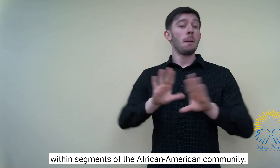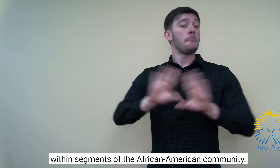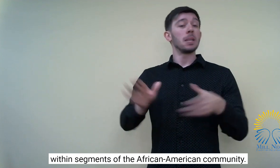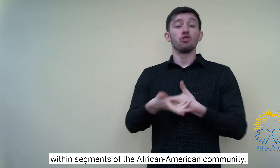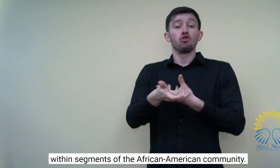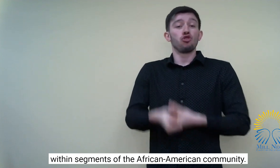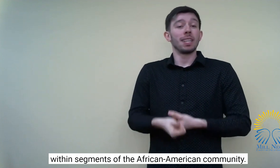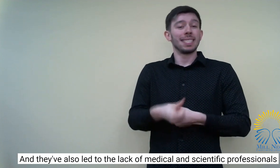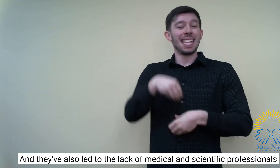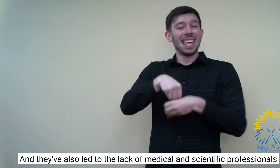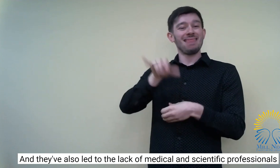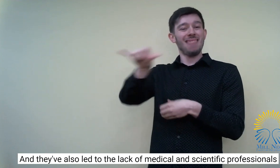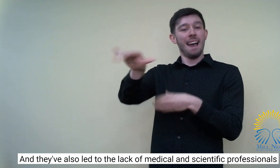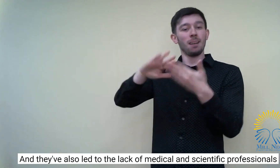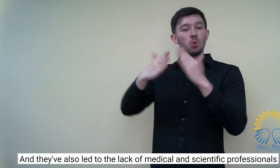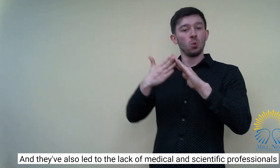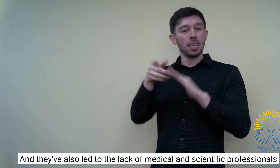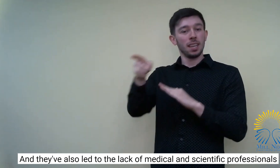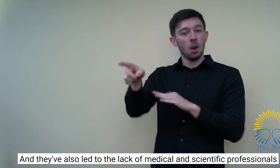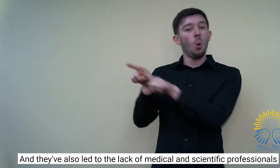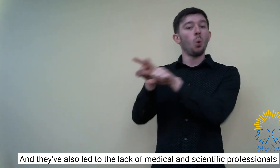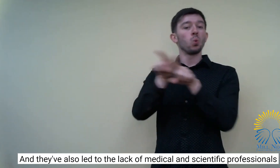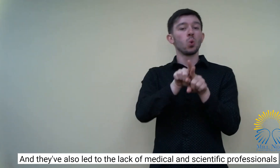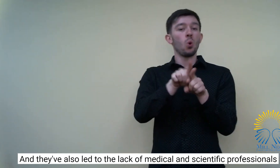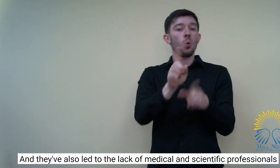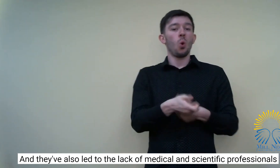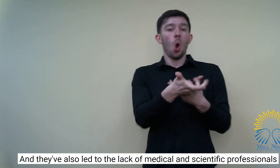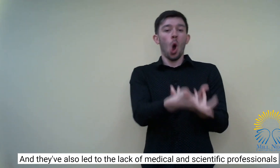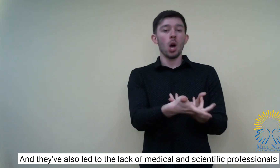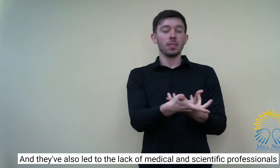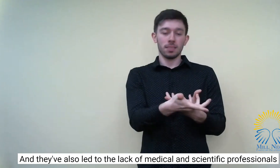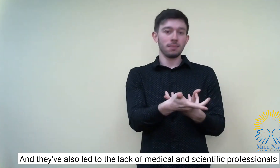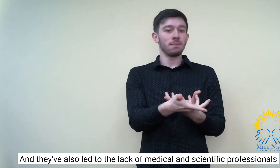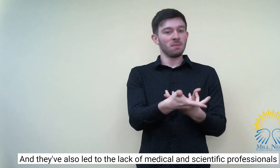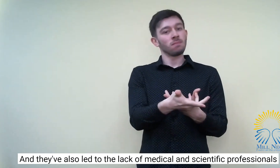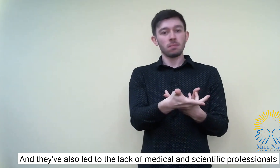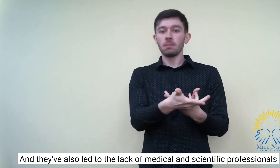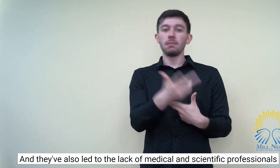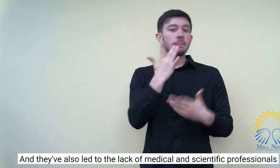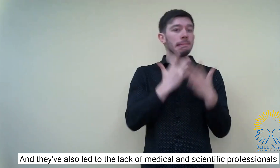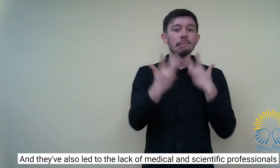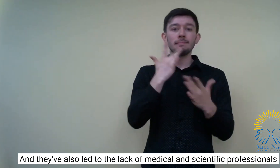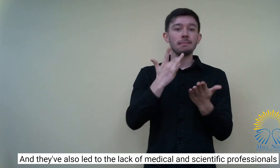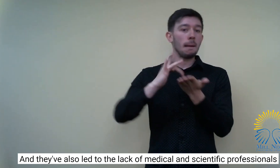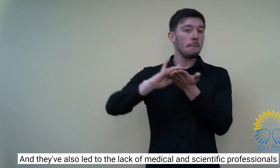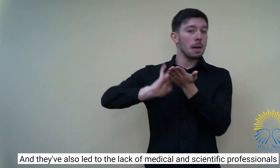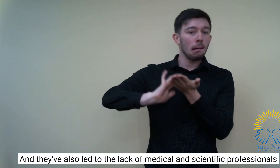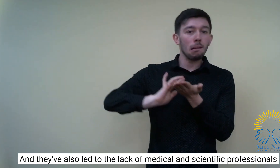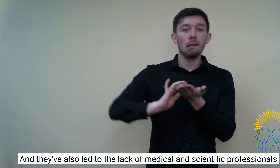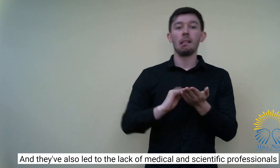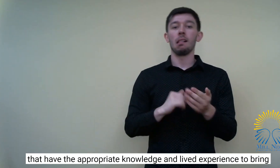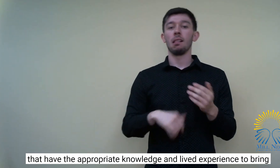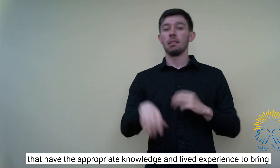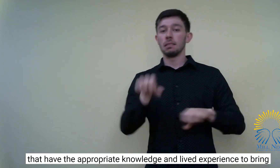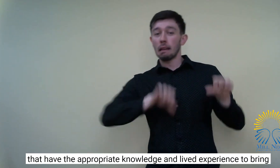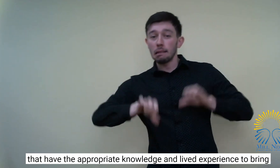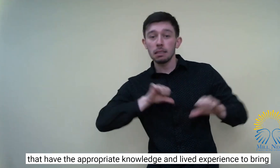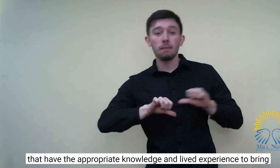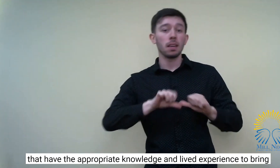community, and they've also led to the lack of medical and scientific professionals that have the